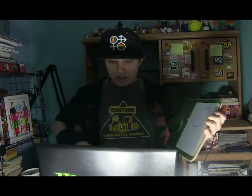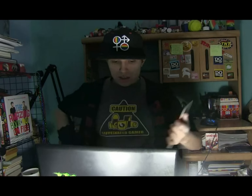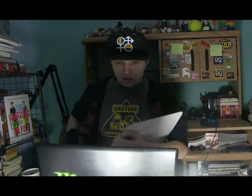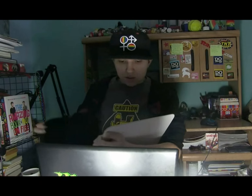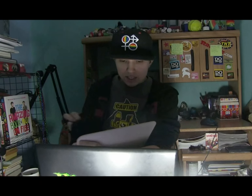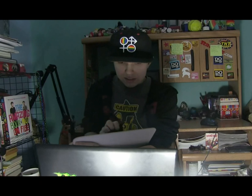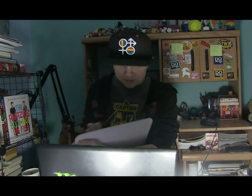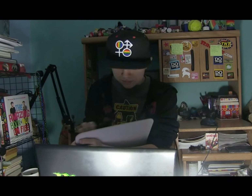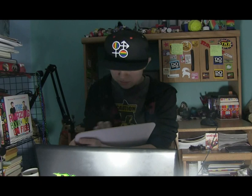Okay?